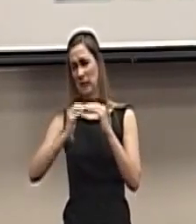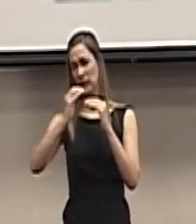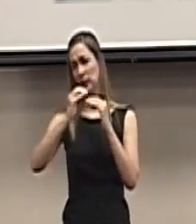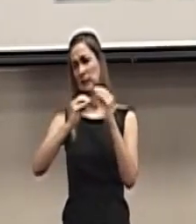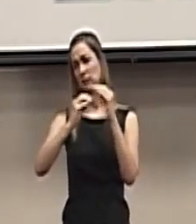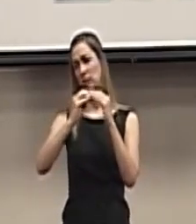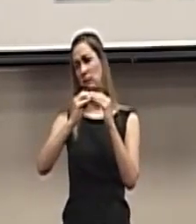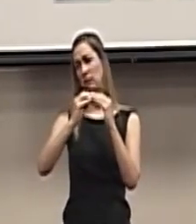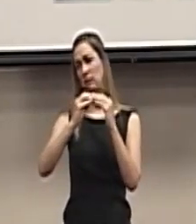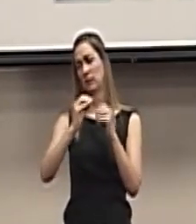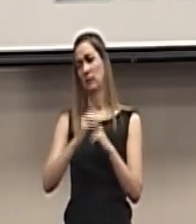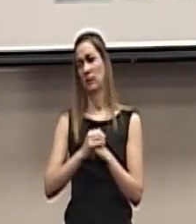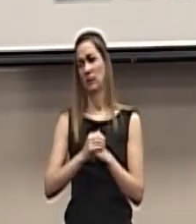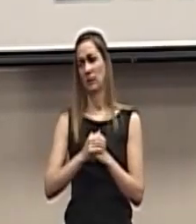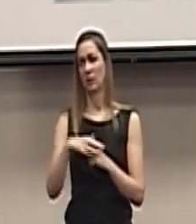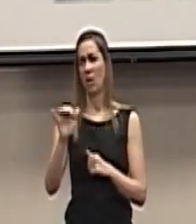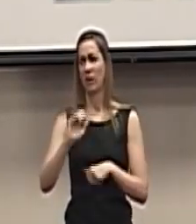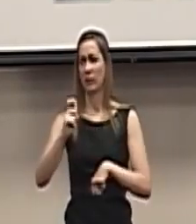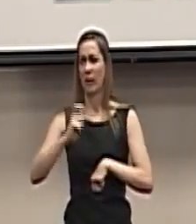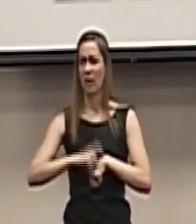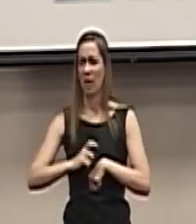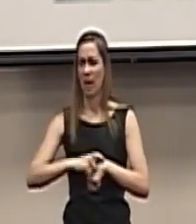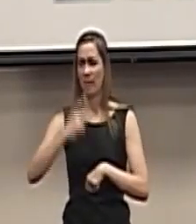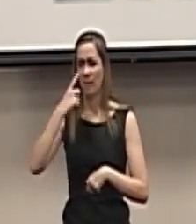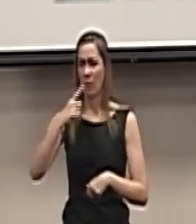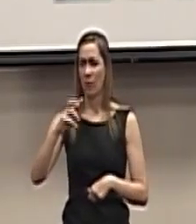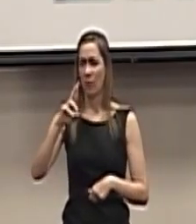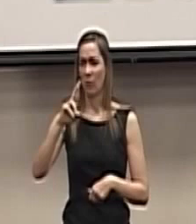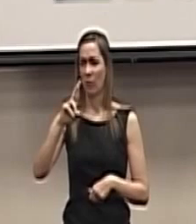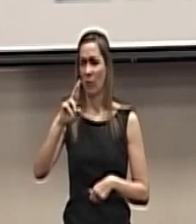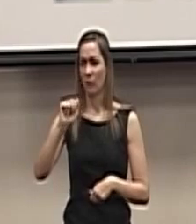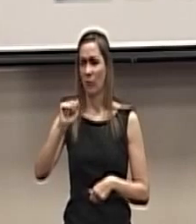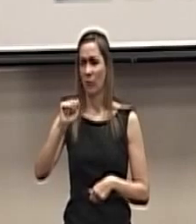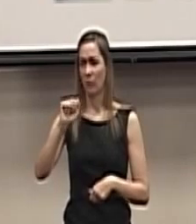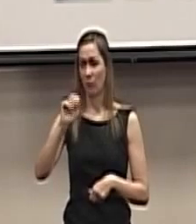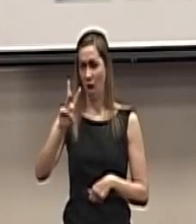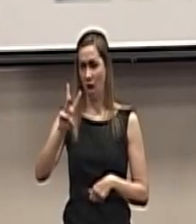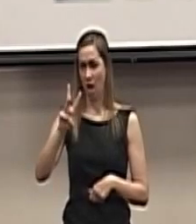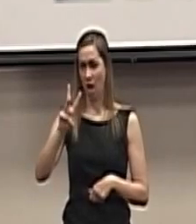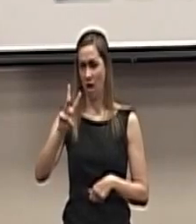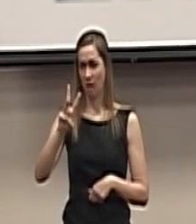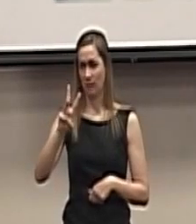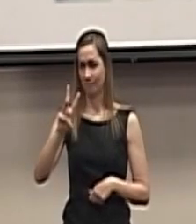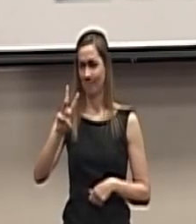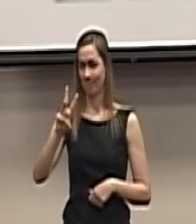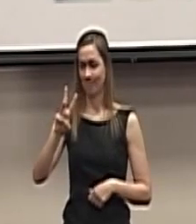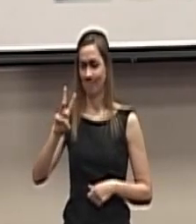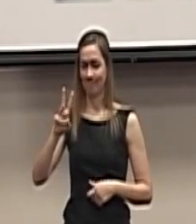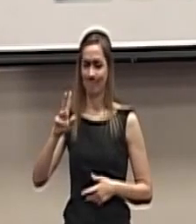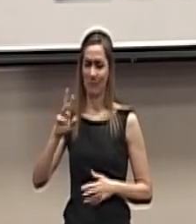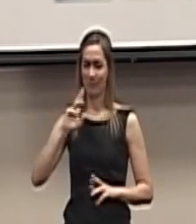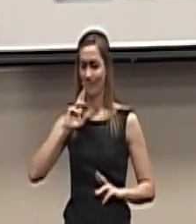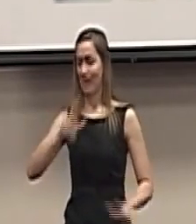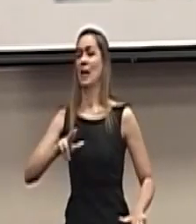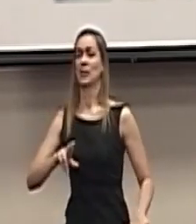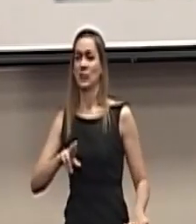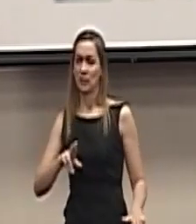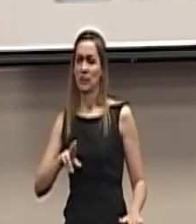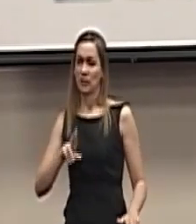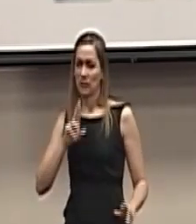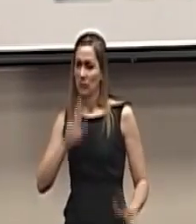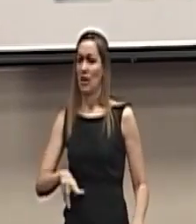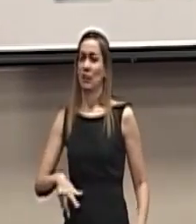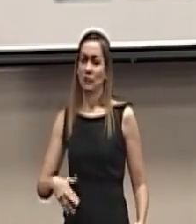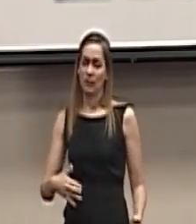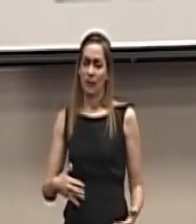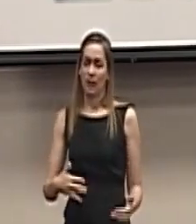rebuild. It's also a time for raw reactions. It's also time for raw reactions. And